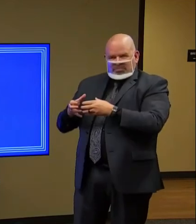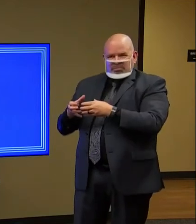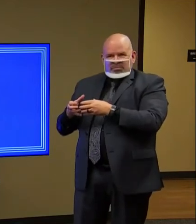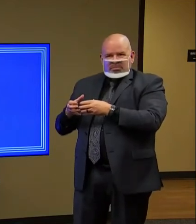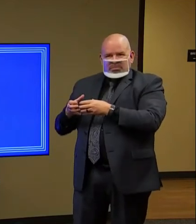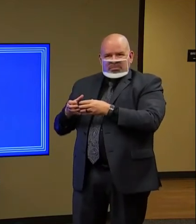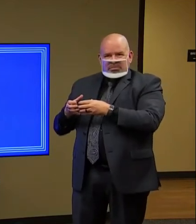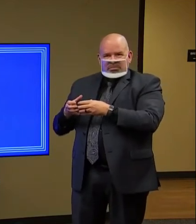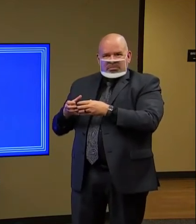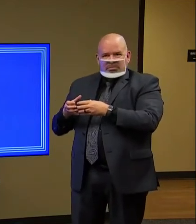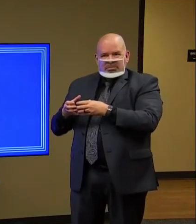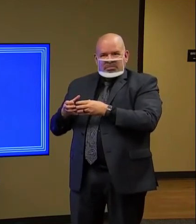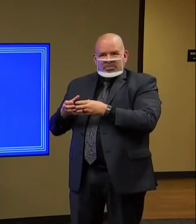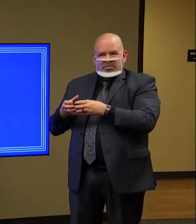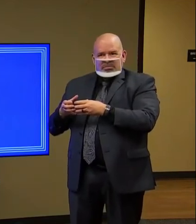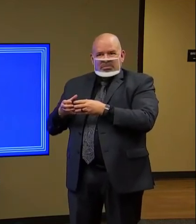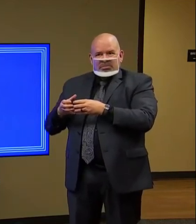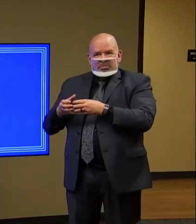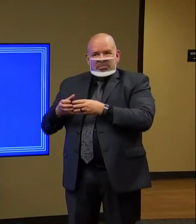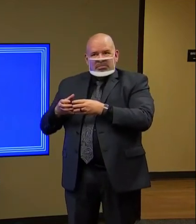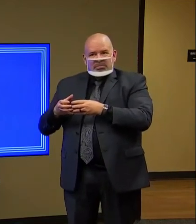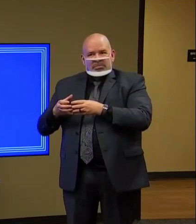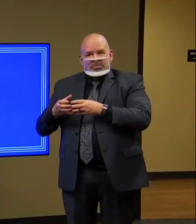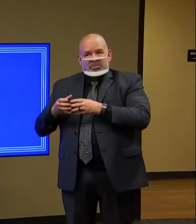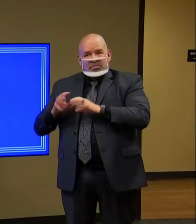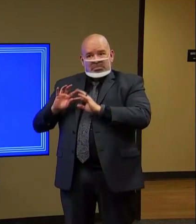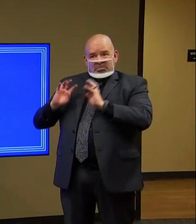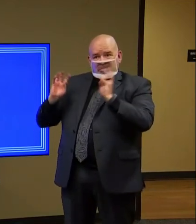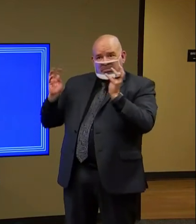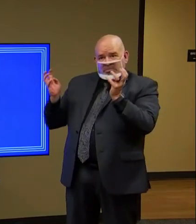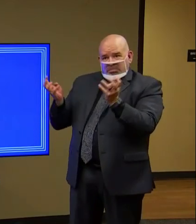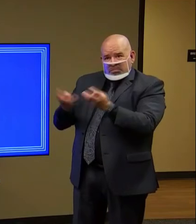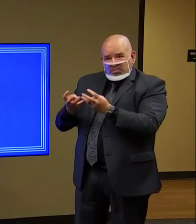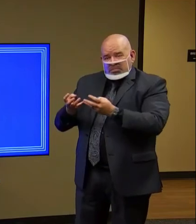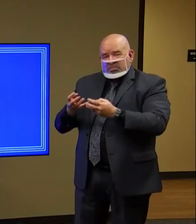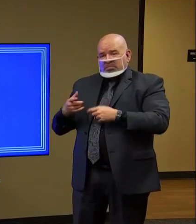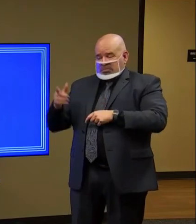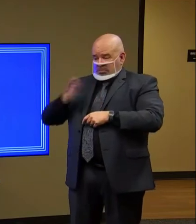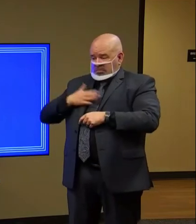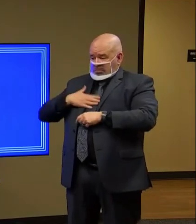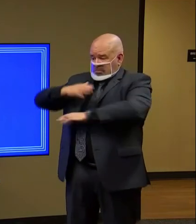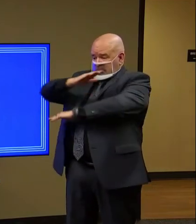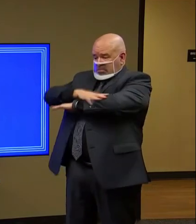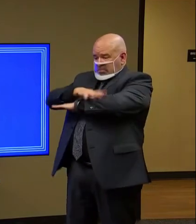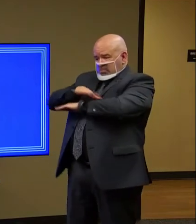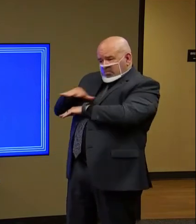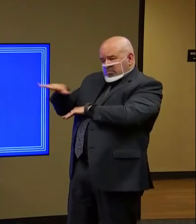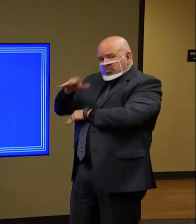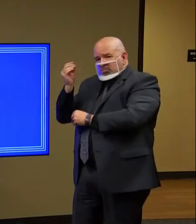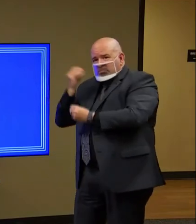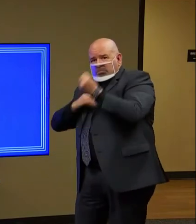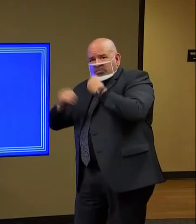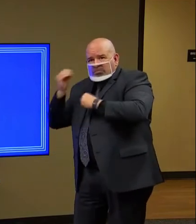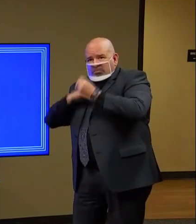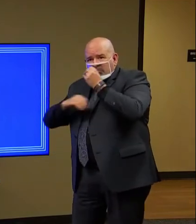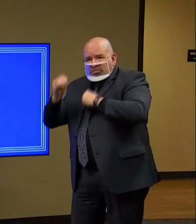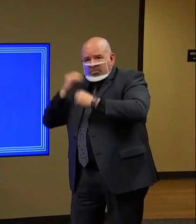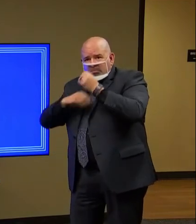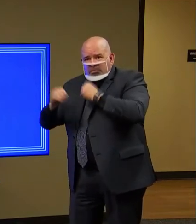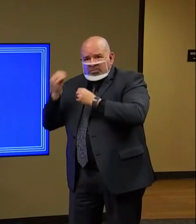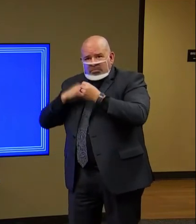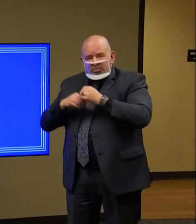you're sitting at different families are at different tables. So grandma's over here at her table while her mask is off and she's